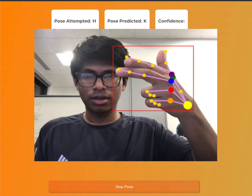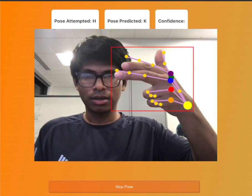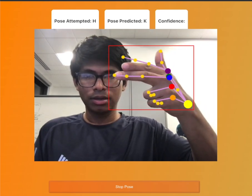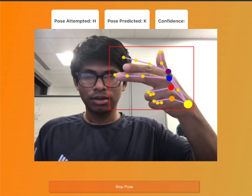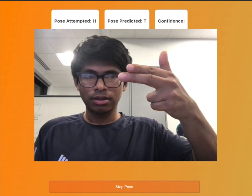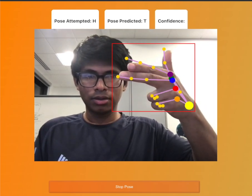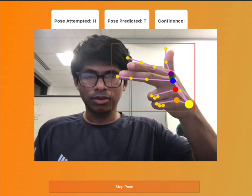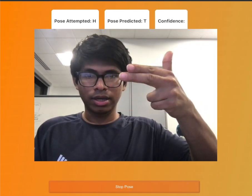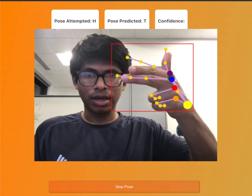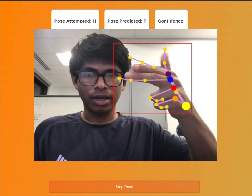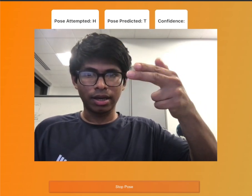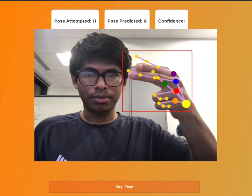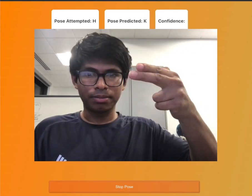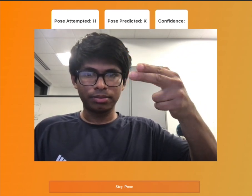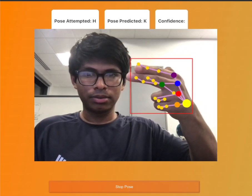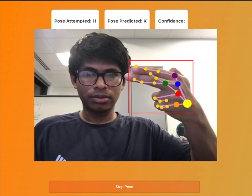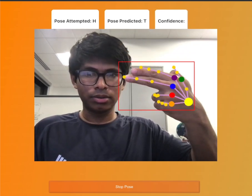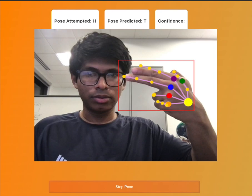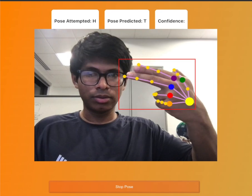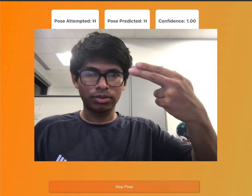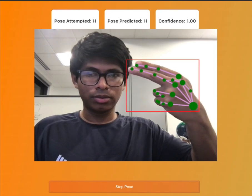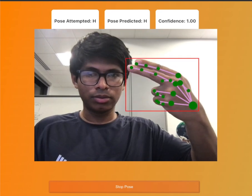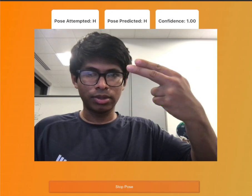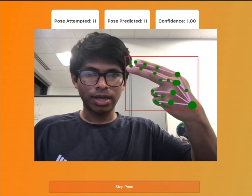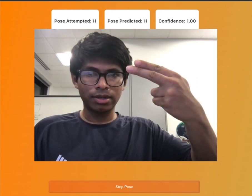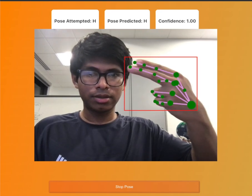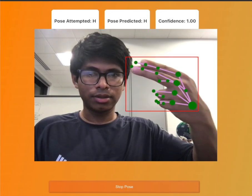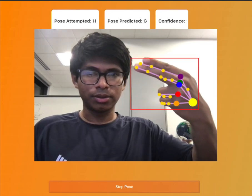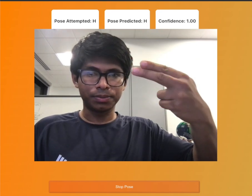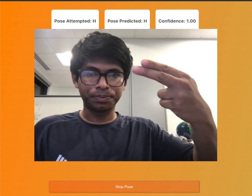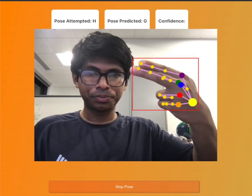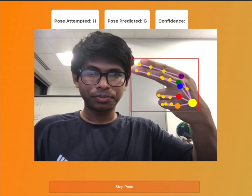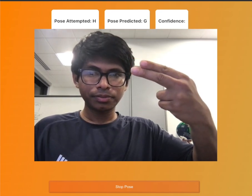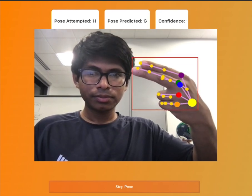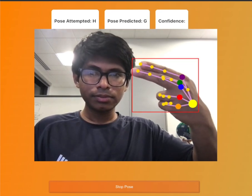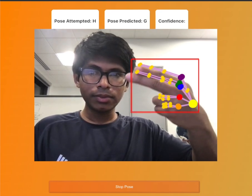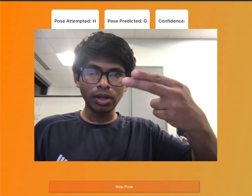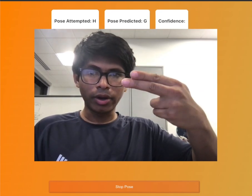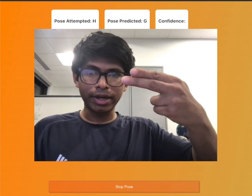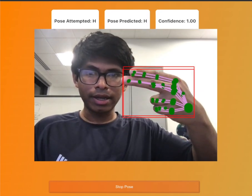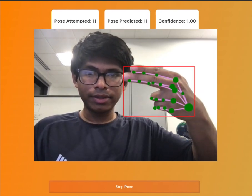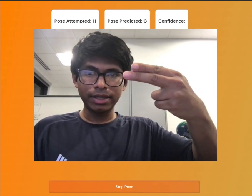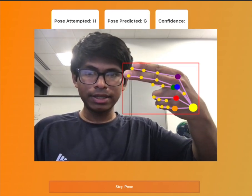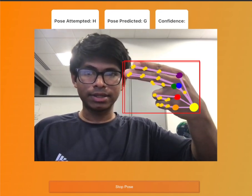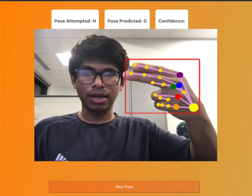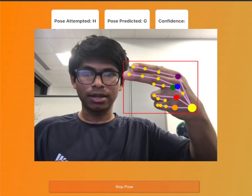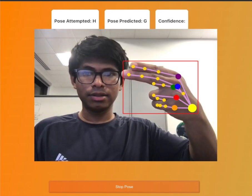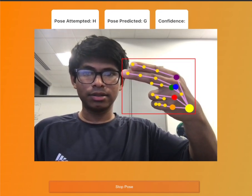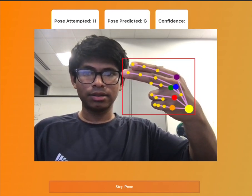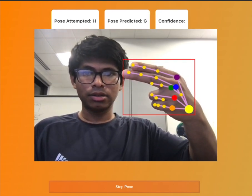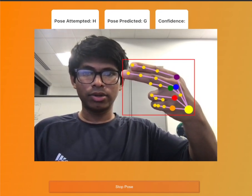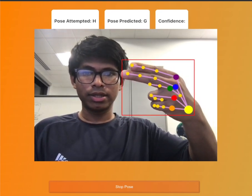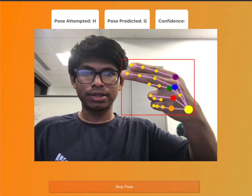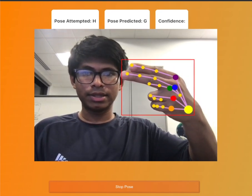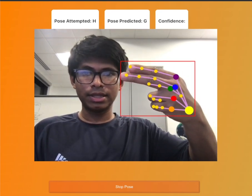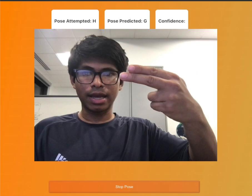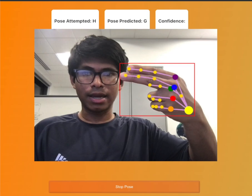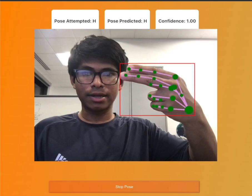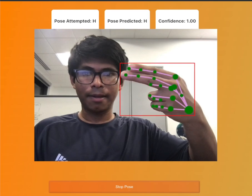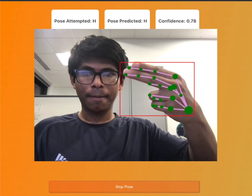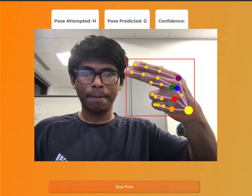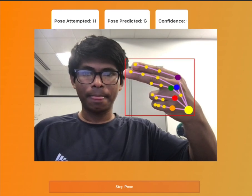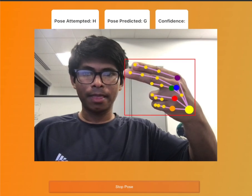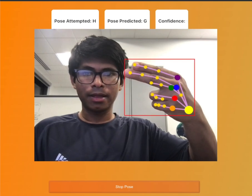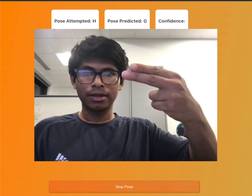here. Okay, I have to do that. So When everything is done, you can see